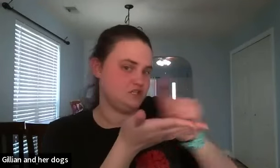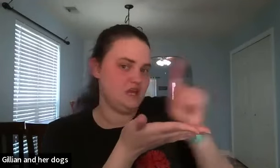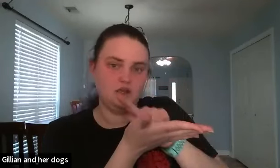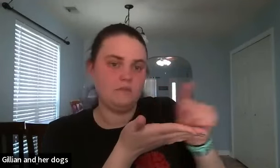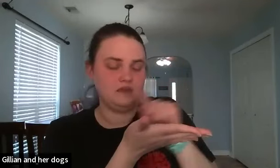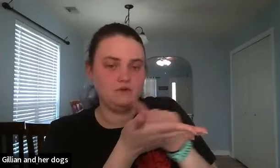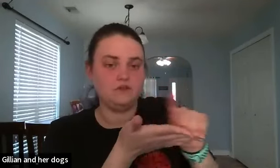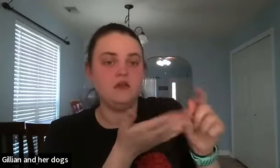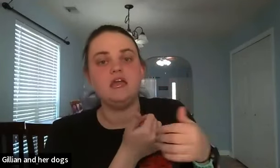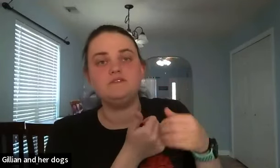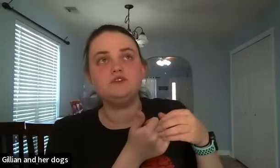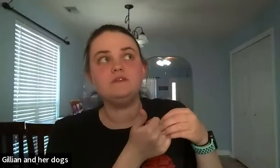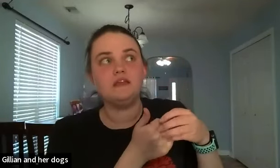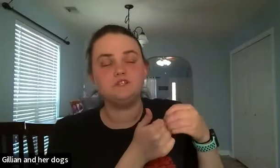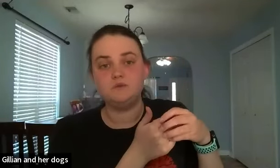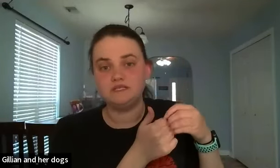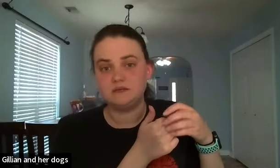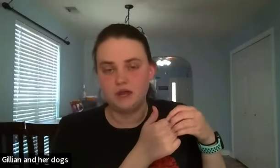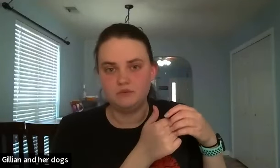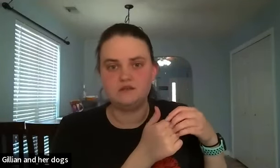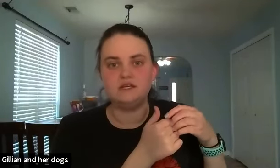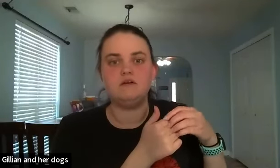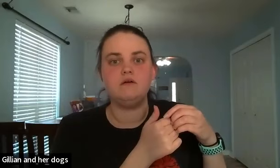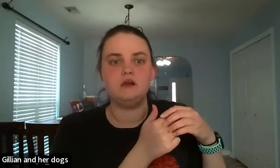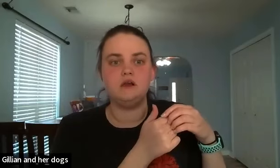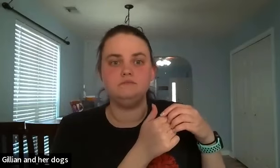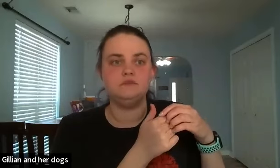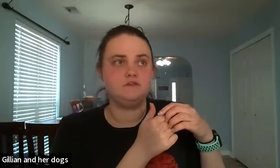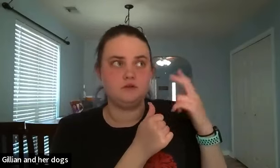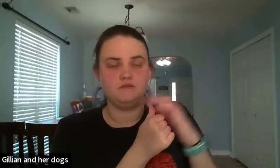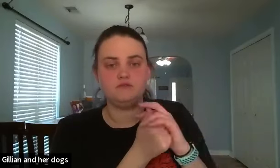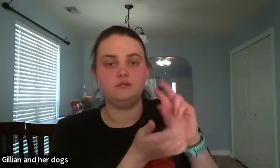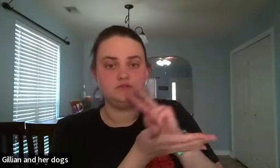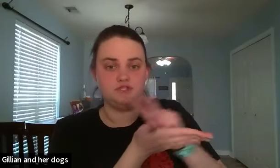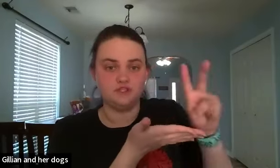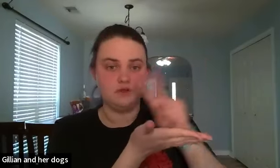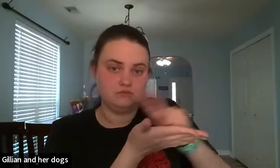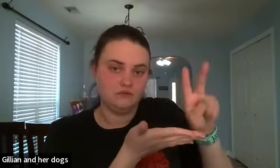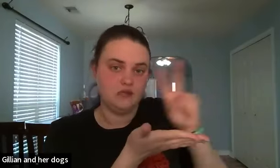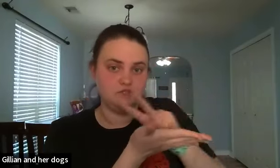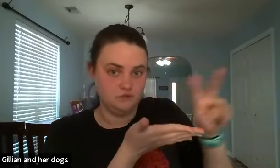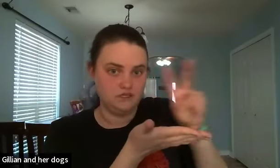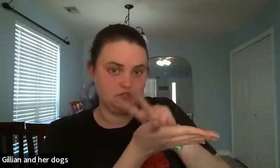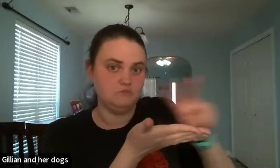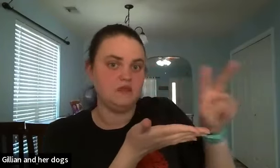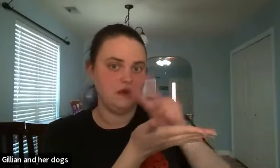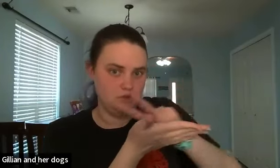just kind of going back and forth. If you're doing like every 2 weeks, like biweekly, or if you're doing every 3 weeks, you would just go every 2 weeks. Like you make that